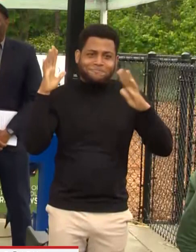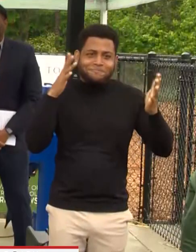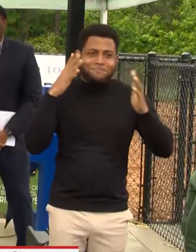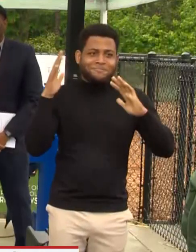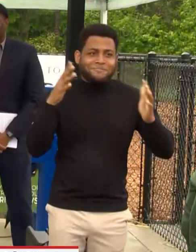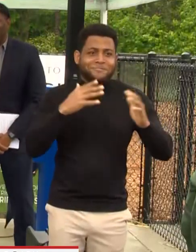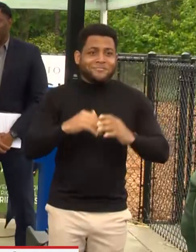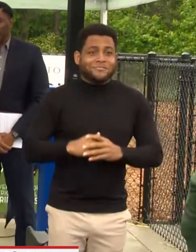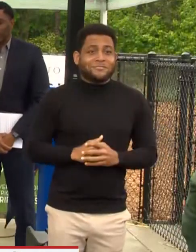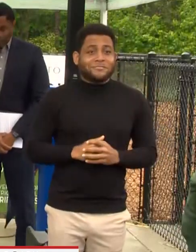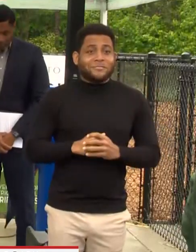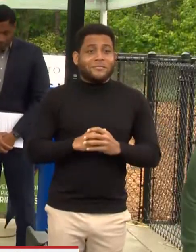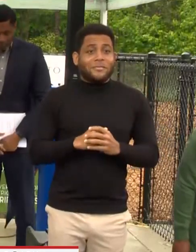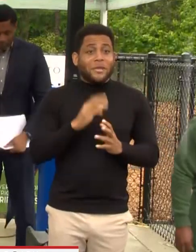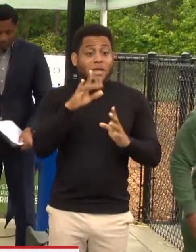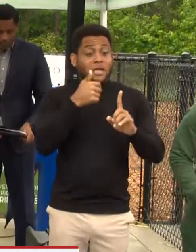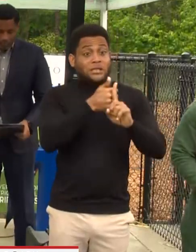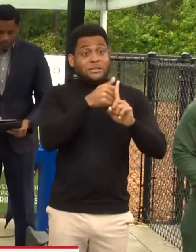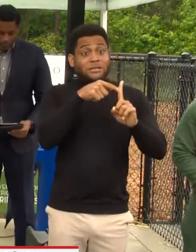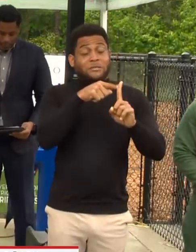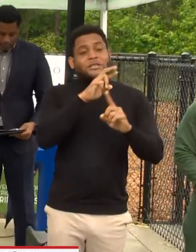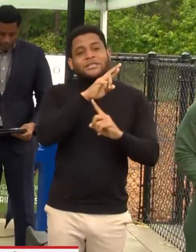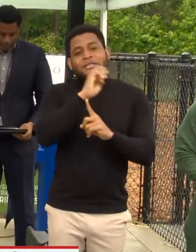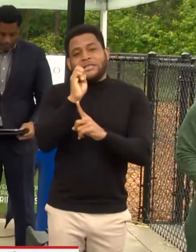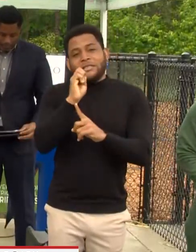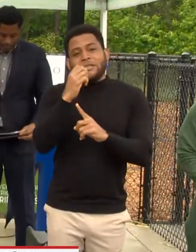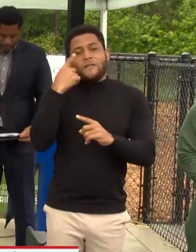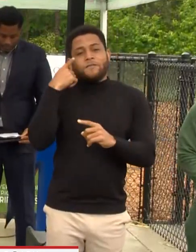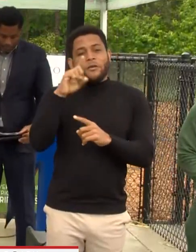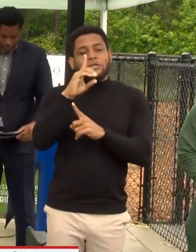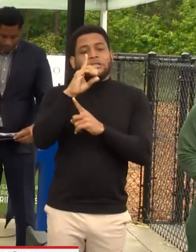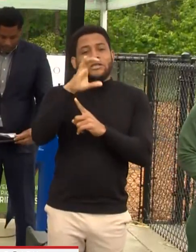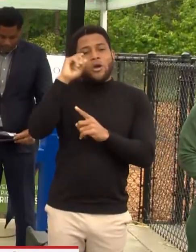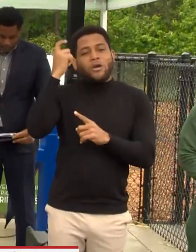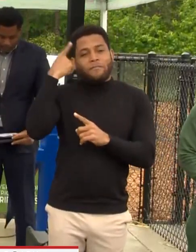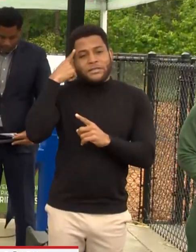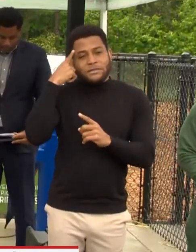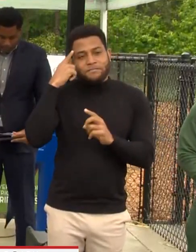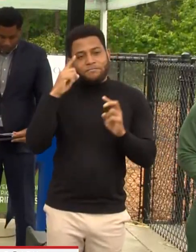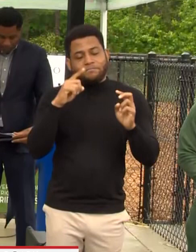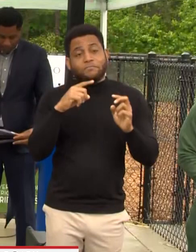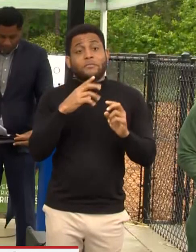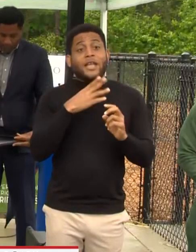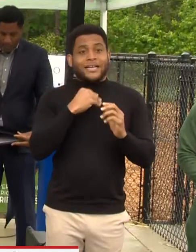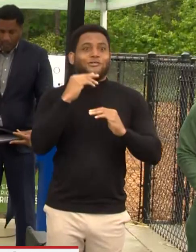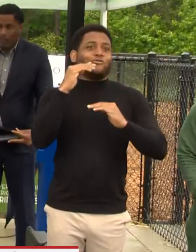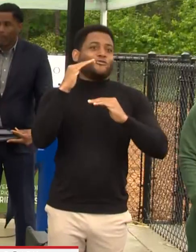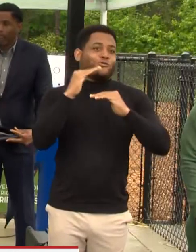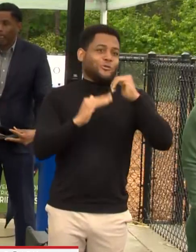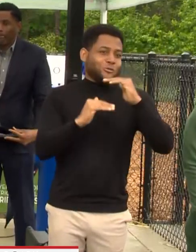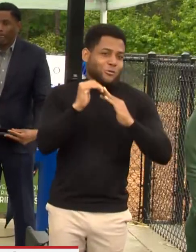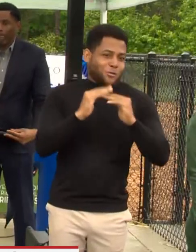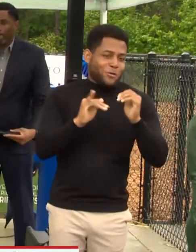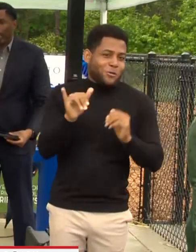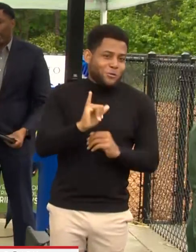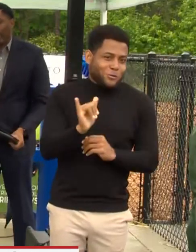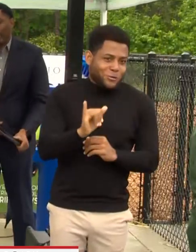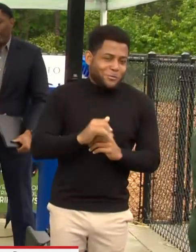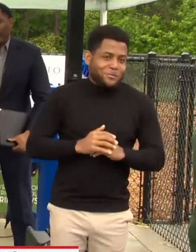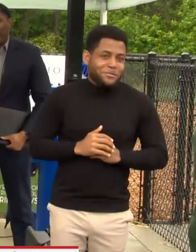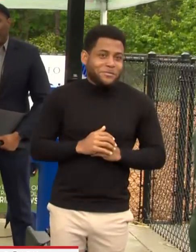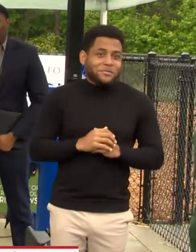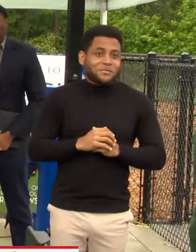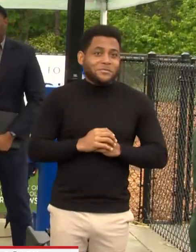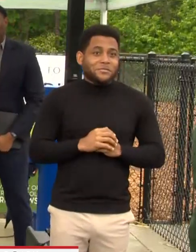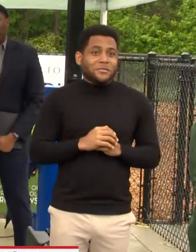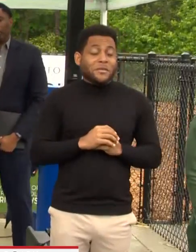real estate arm of DC government and construction arm, I should say. And they have just done a